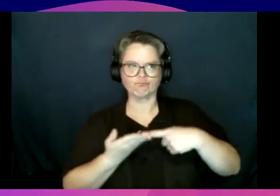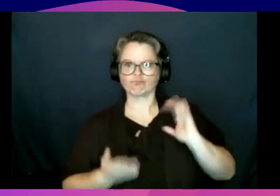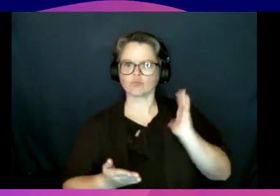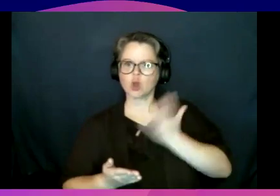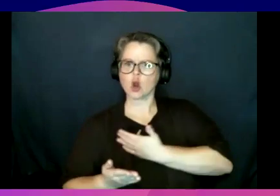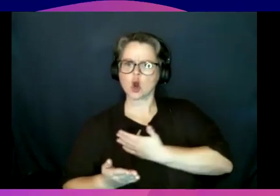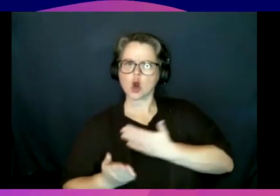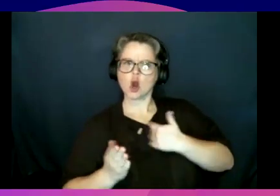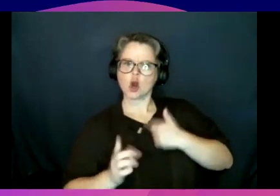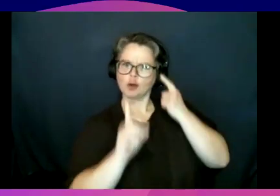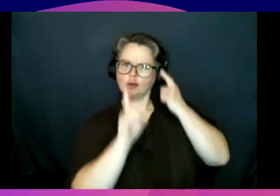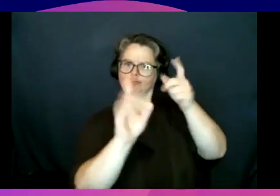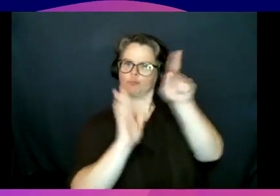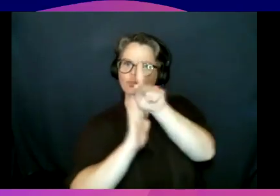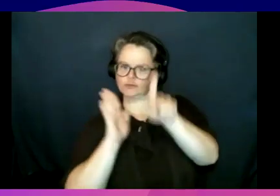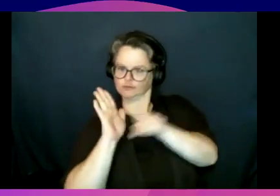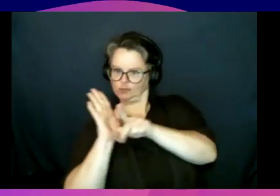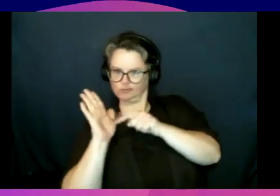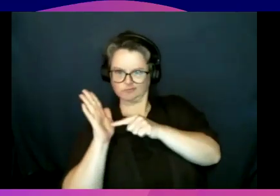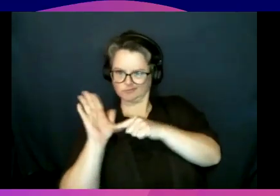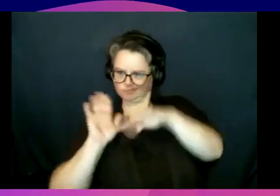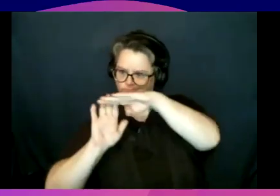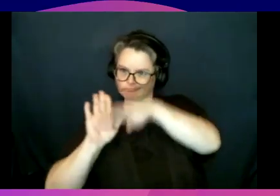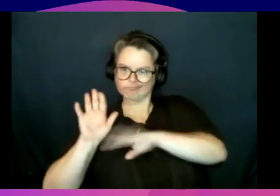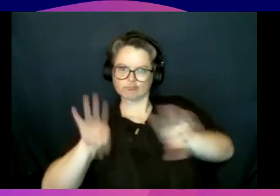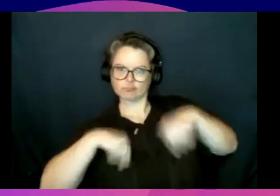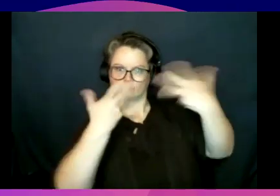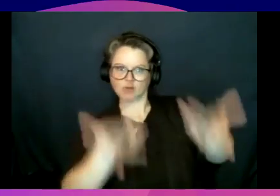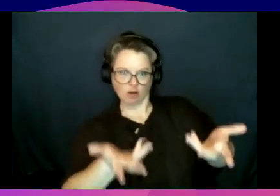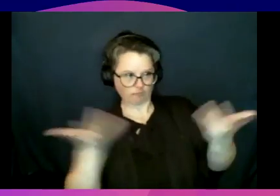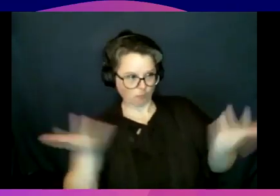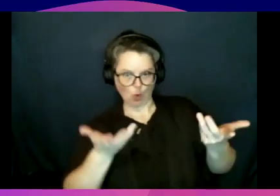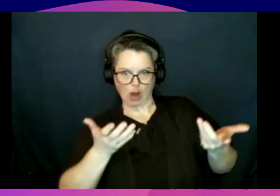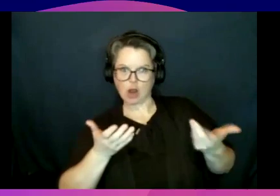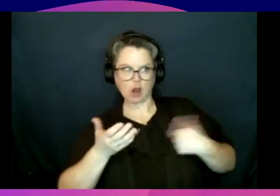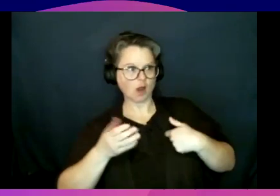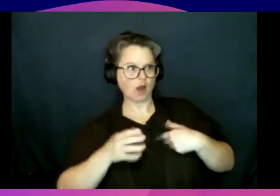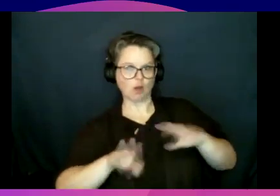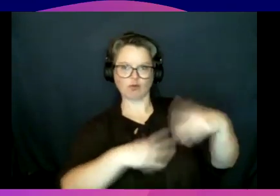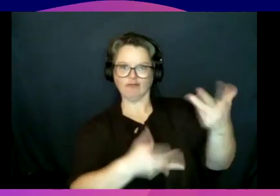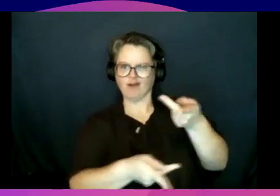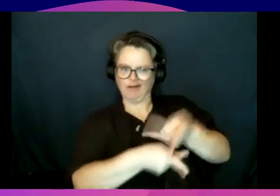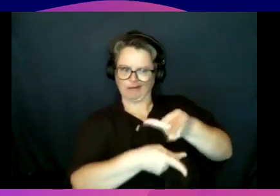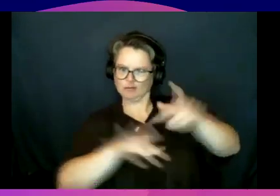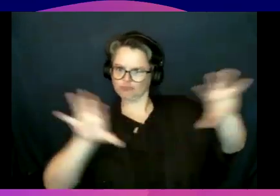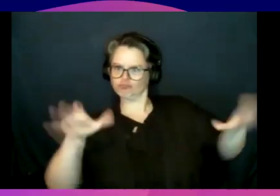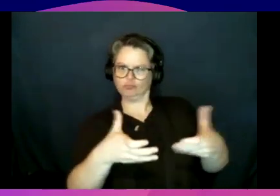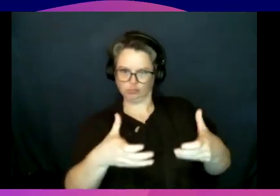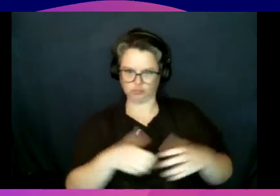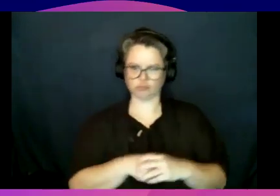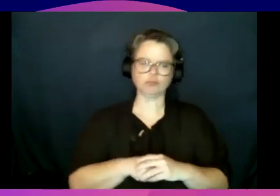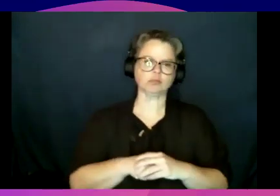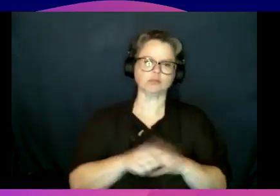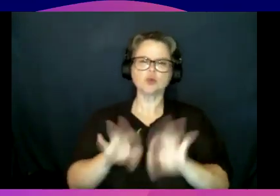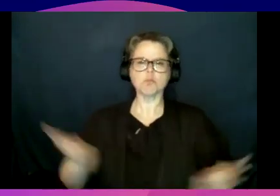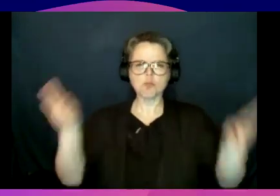wanted them to reflect trauma-informed principles, but we also thought that there was some unique characteristics that would be specific to us as